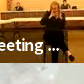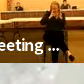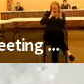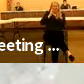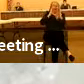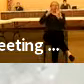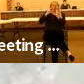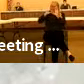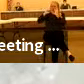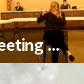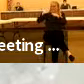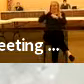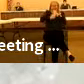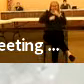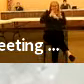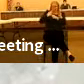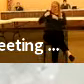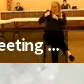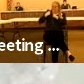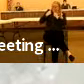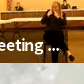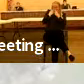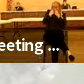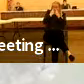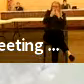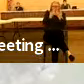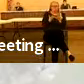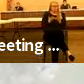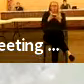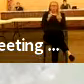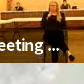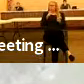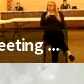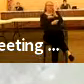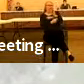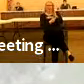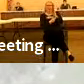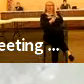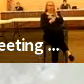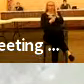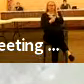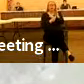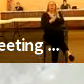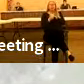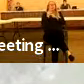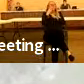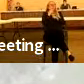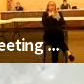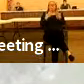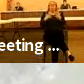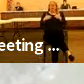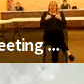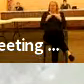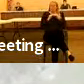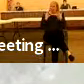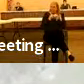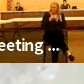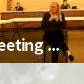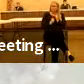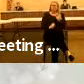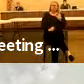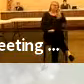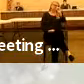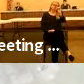time, they have not witnessed, experienced, or had reported delays or accident instances that